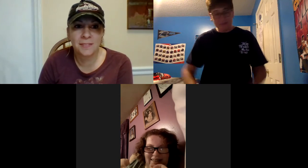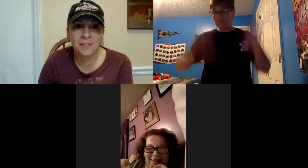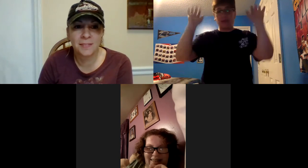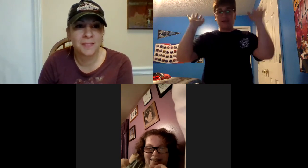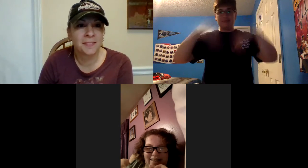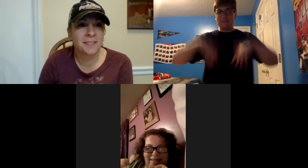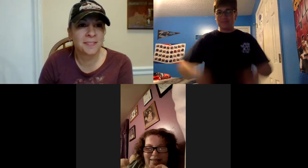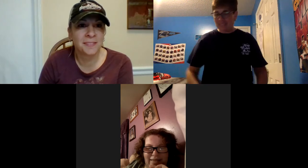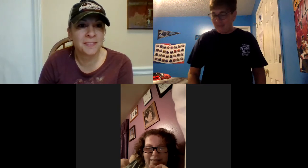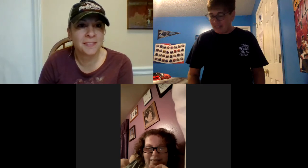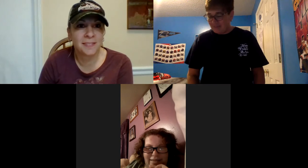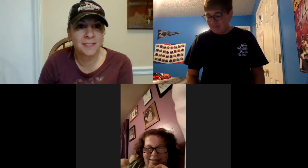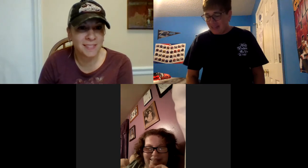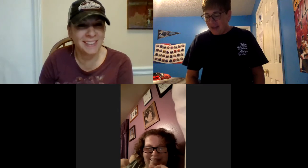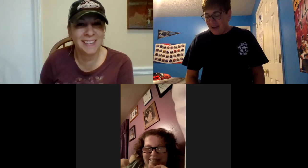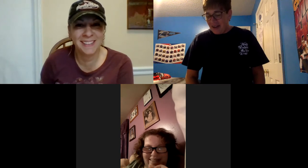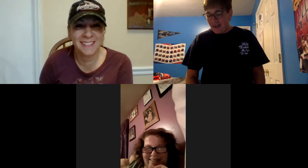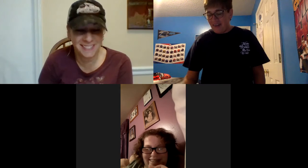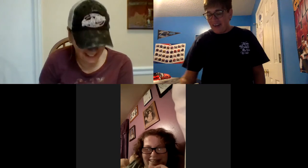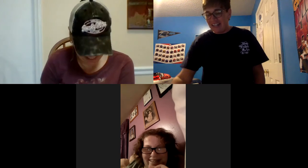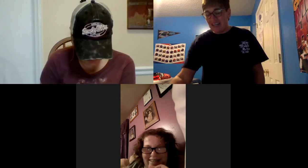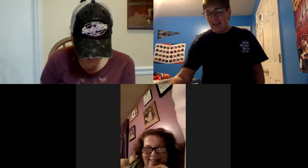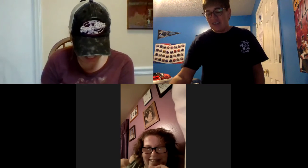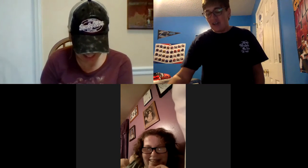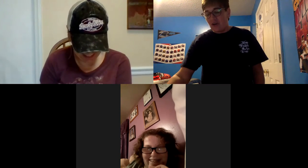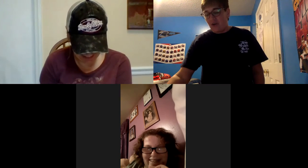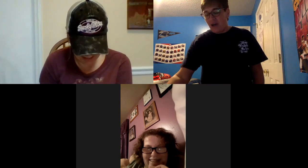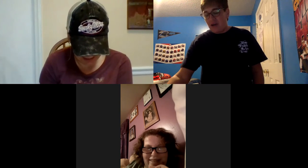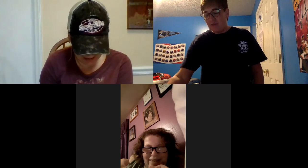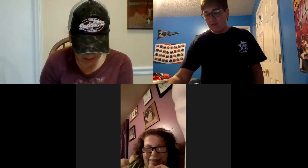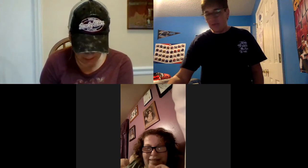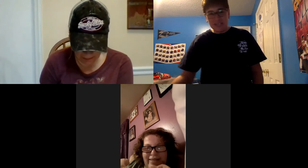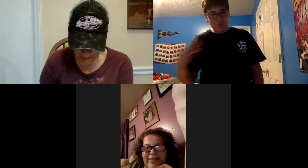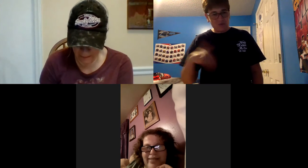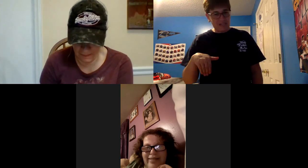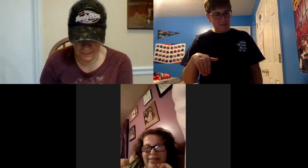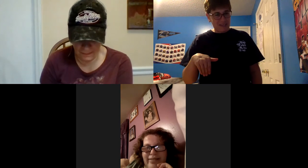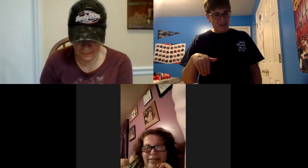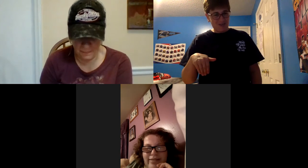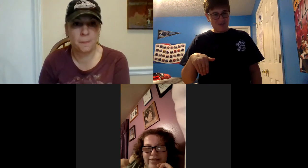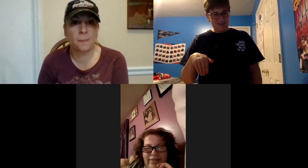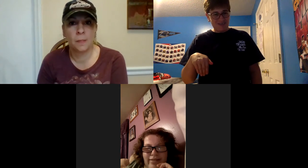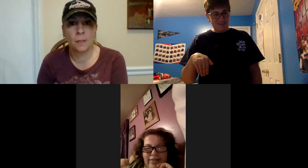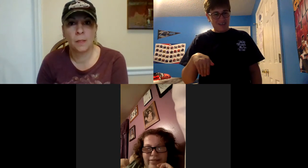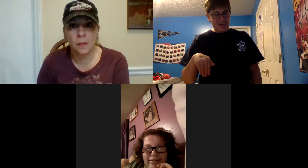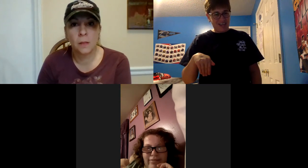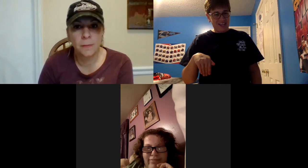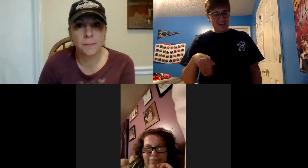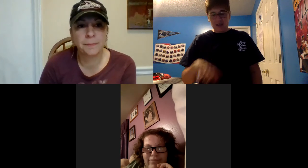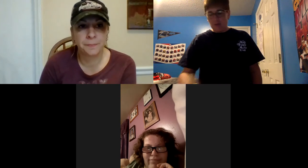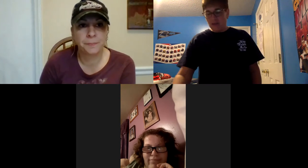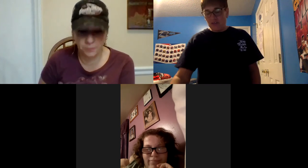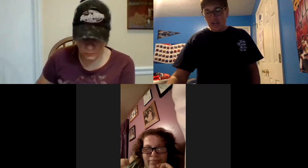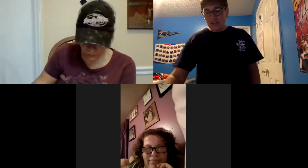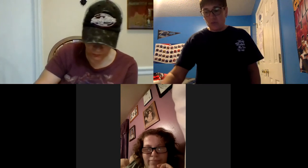on it. Anyways. All right. So, so I guess we'll stop there.